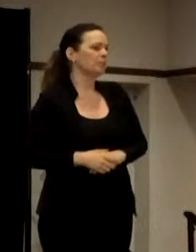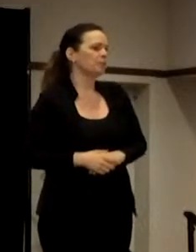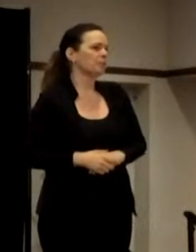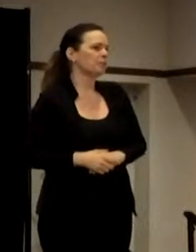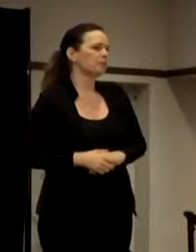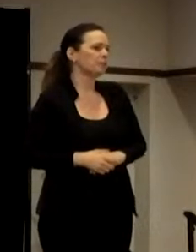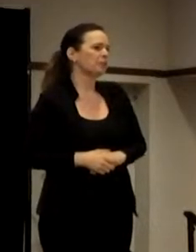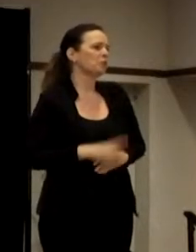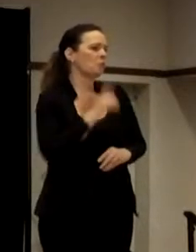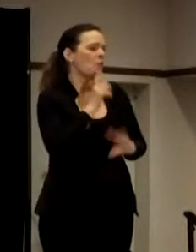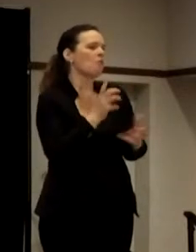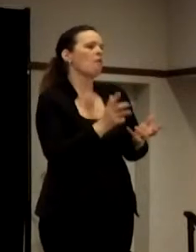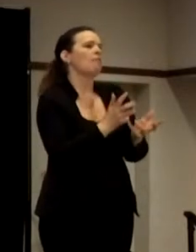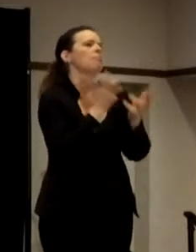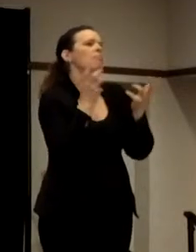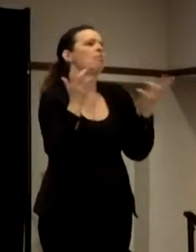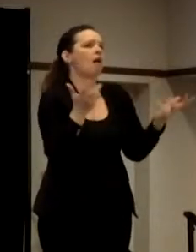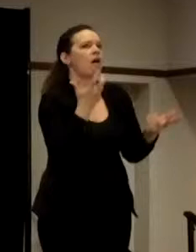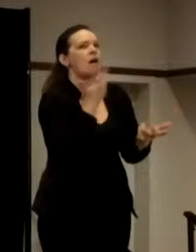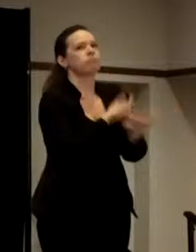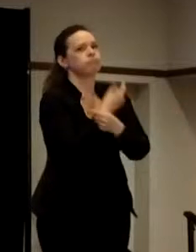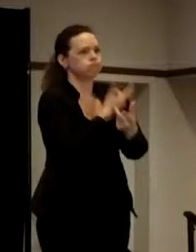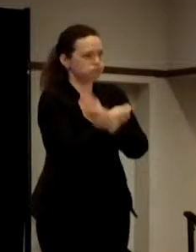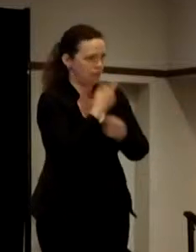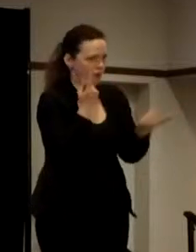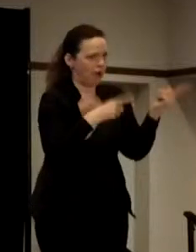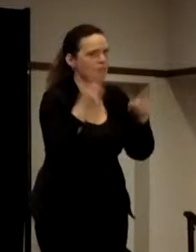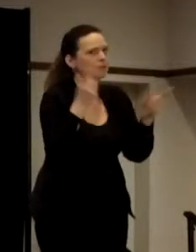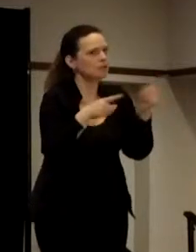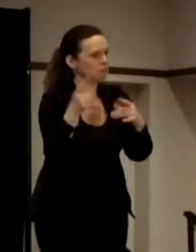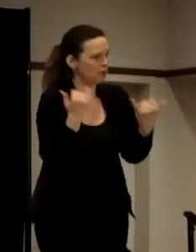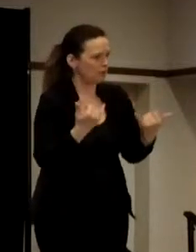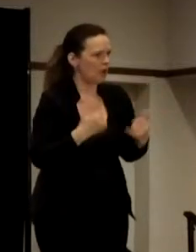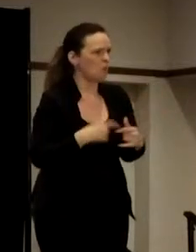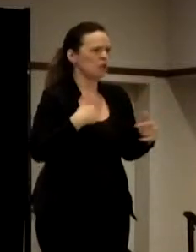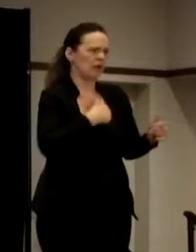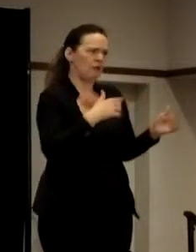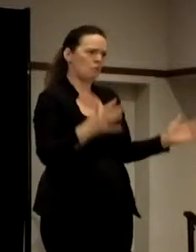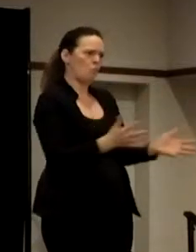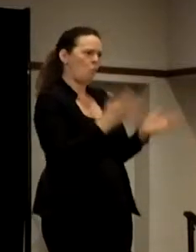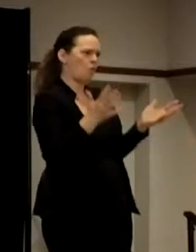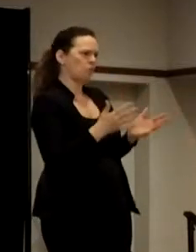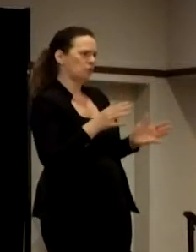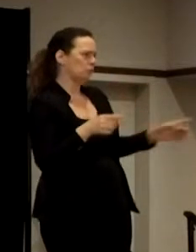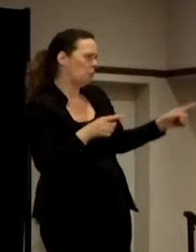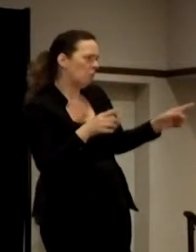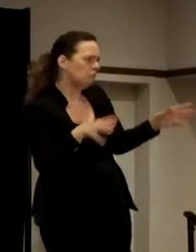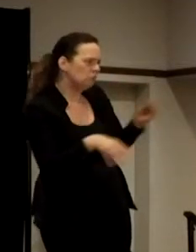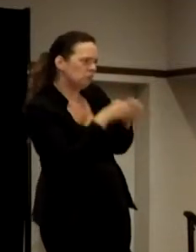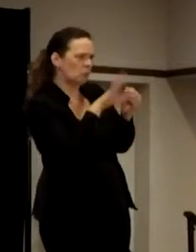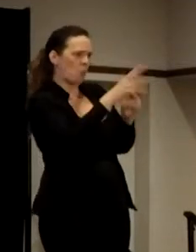ample supply right now for the eligibility. That's why we're pushing on eligibility to increase.